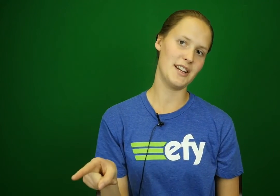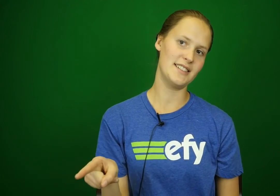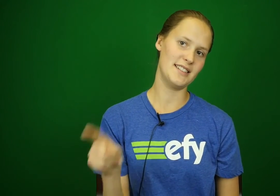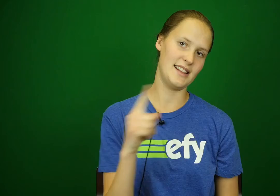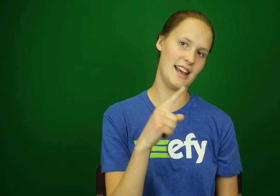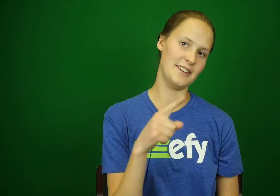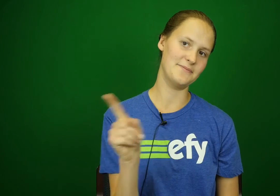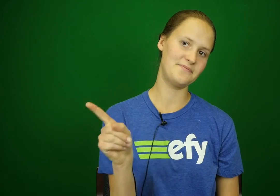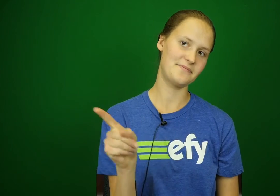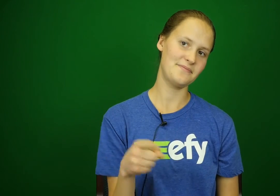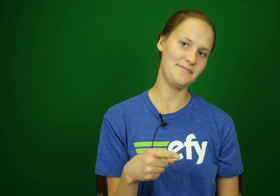trace a Z in the air.